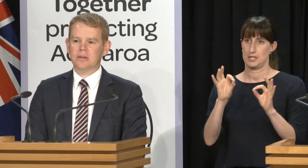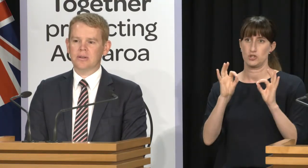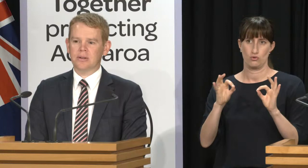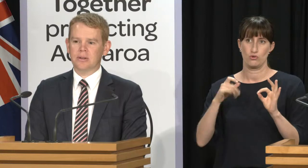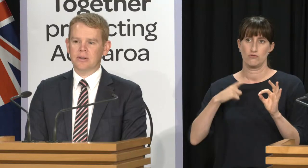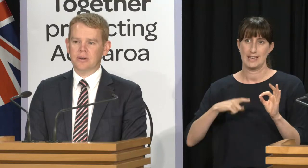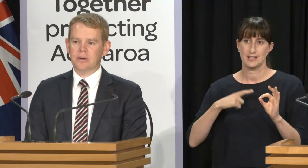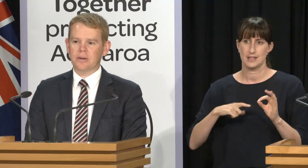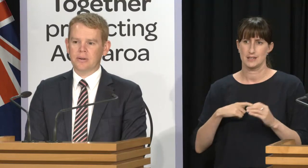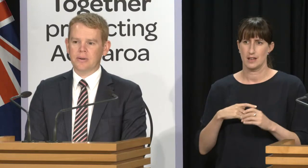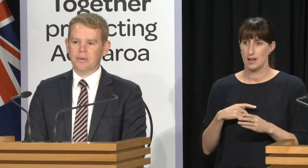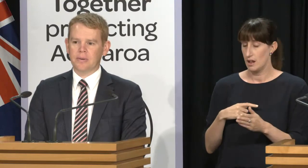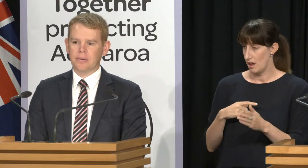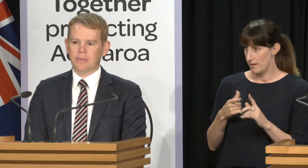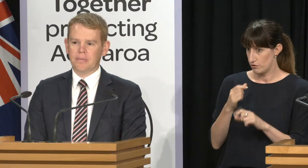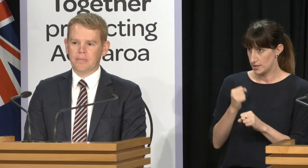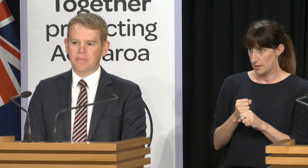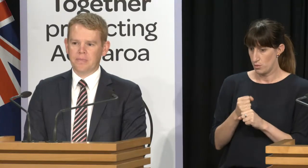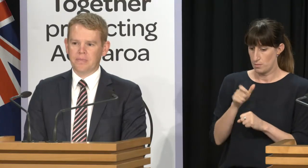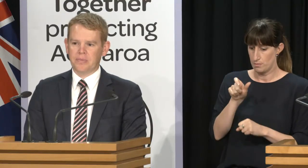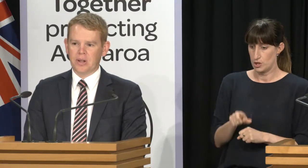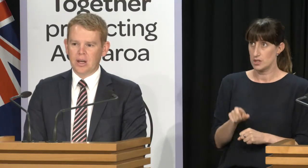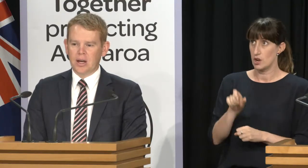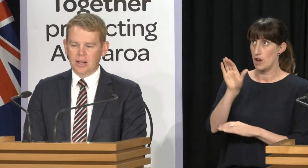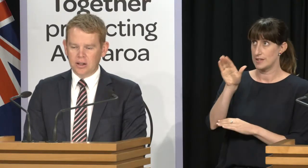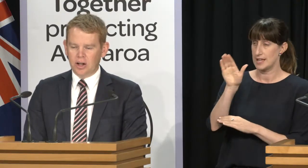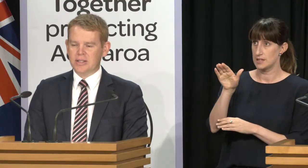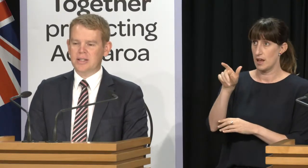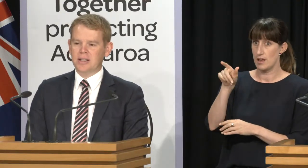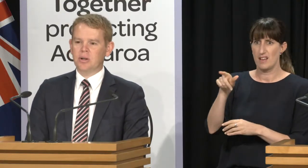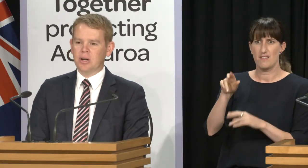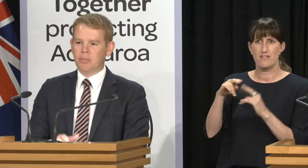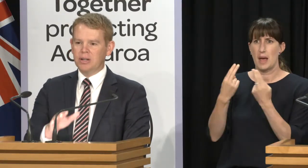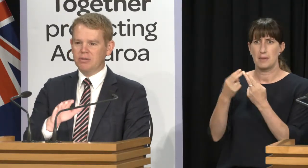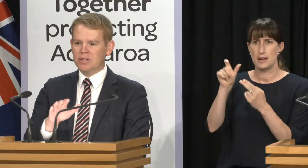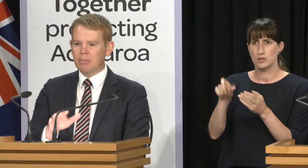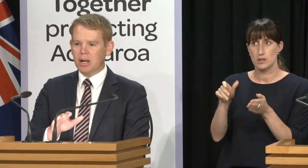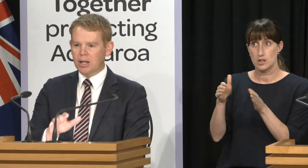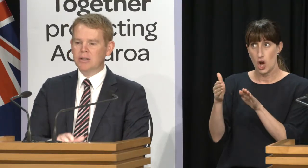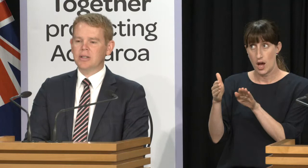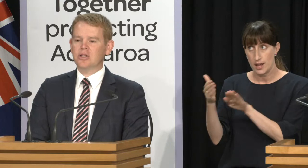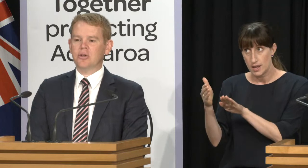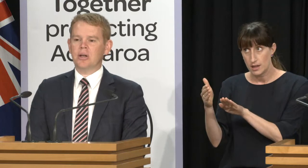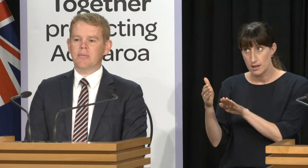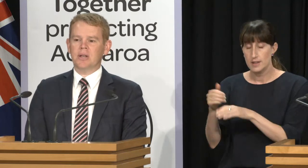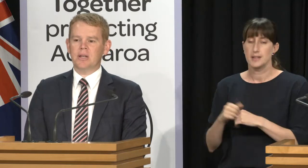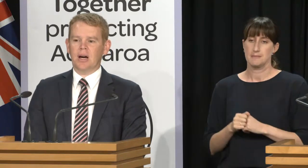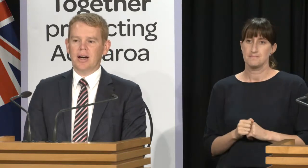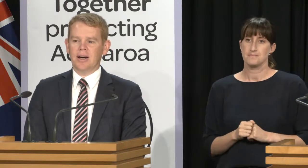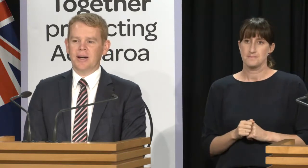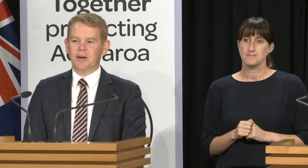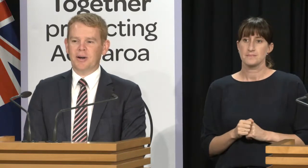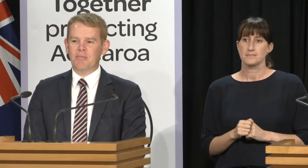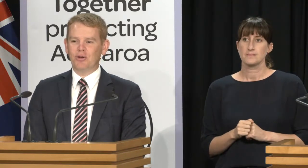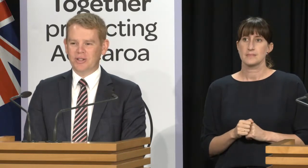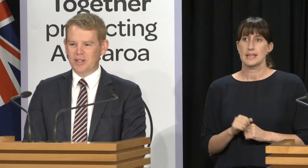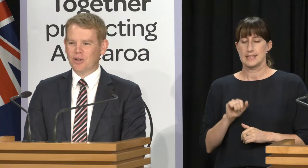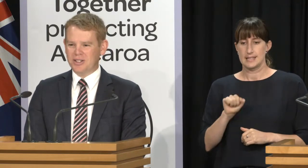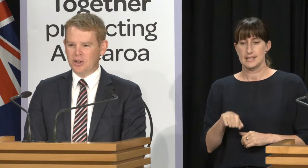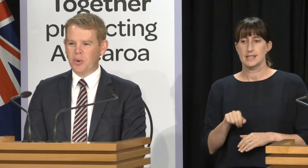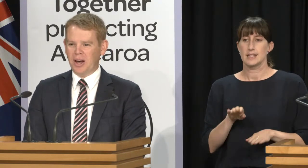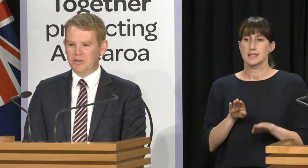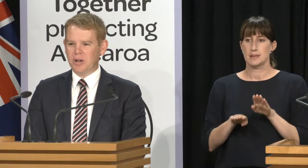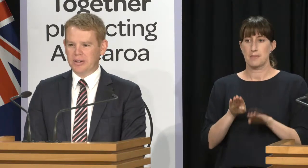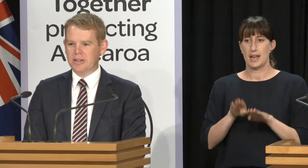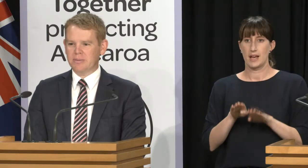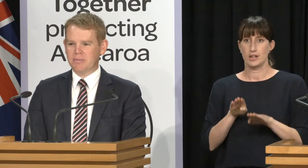Like someone, a relative dying overseas or something like that? Like I said, it'll be similar to the emergency